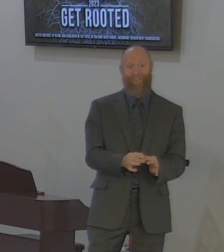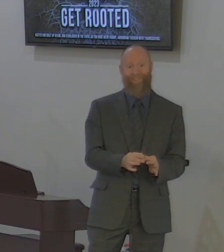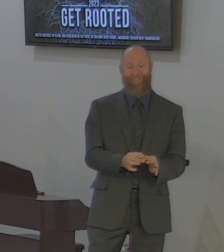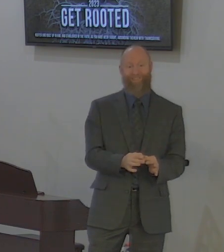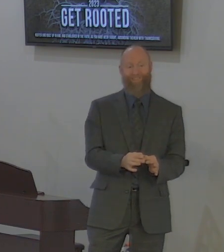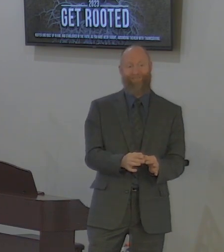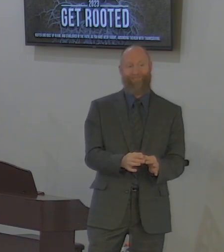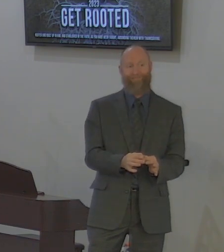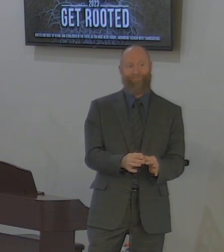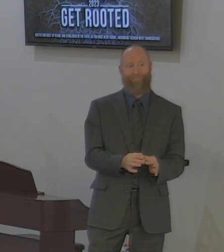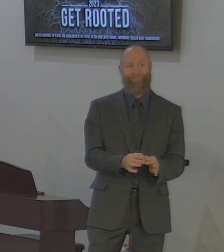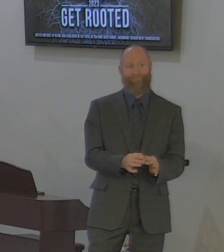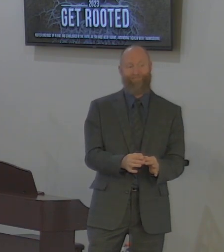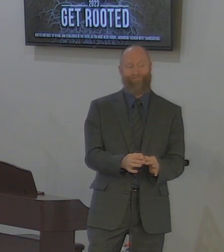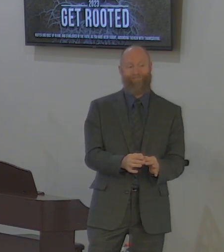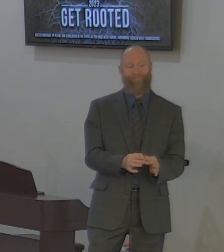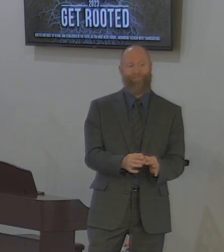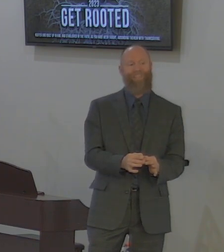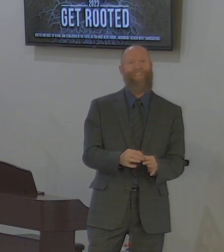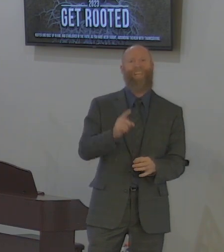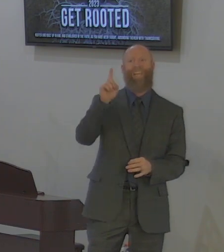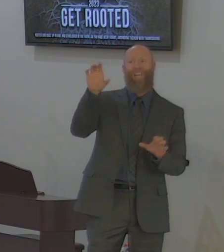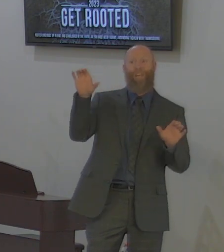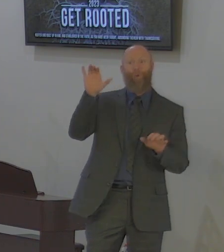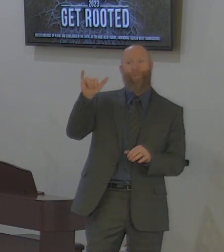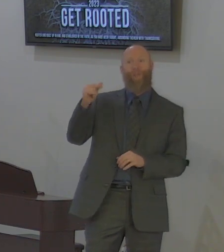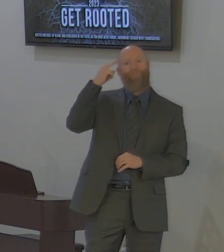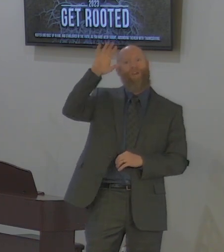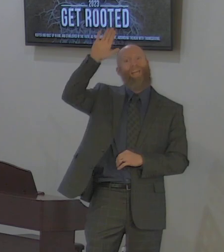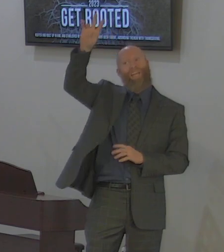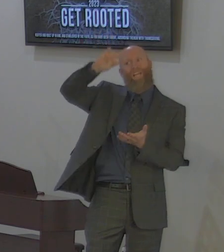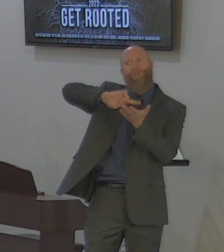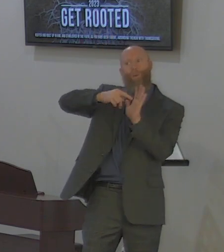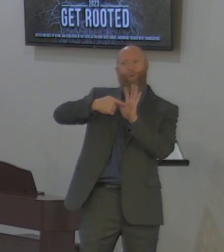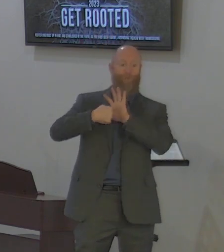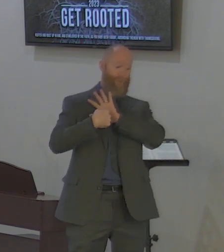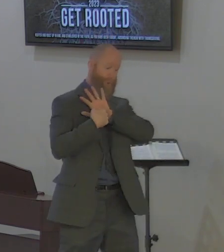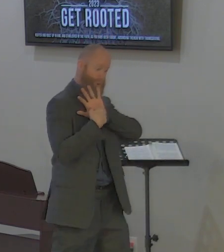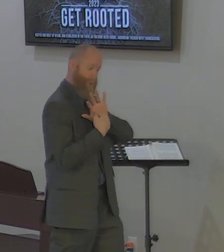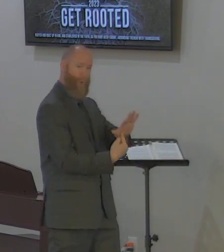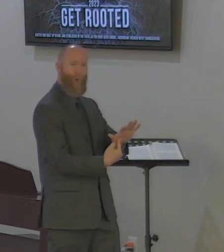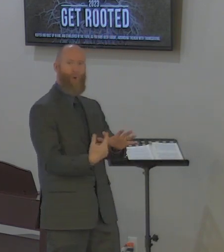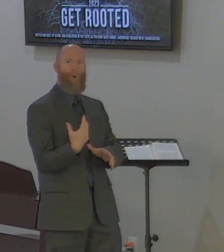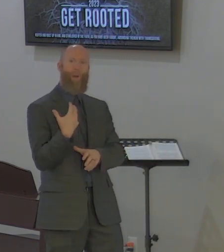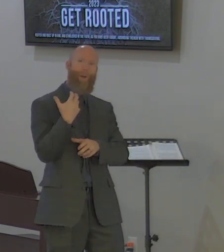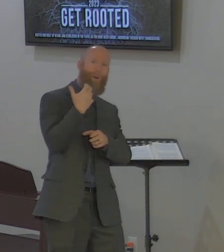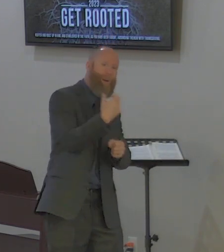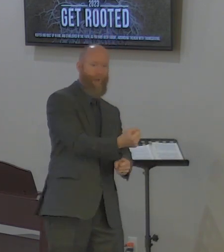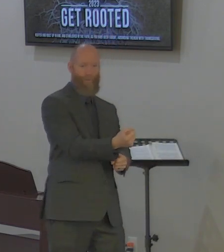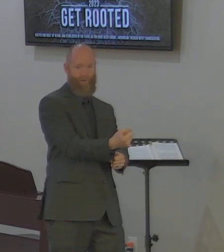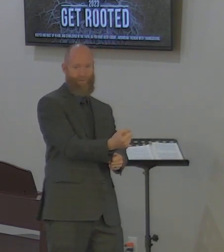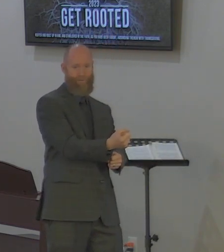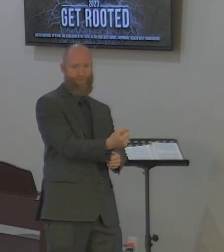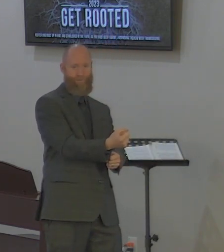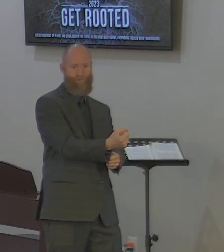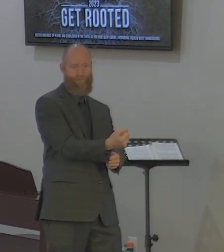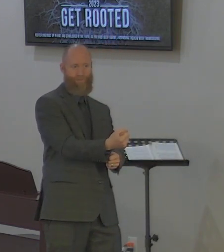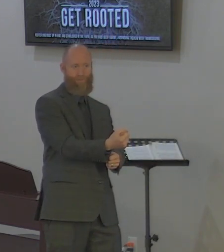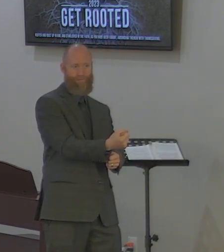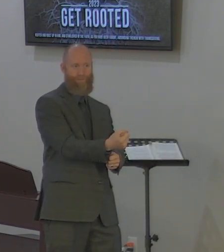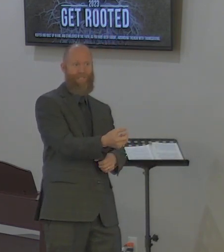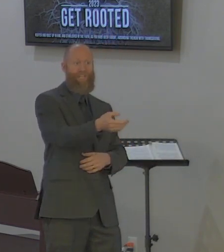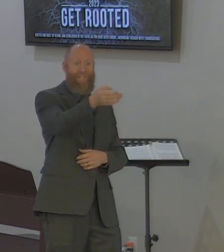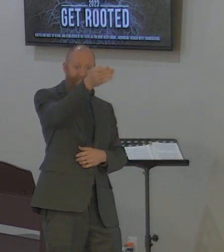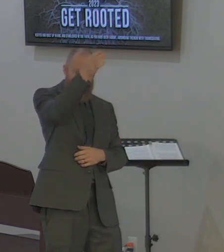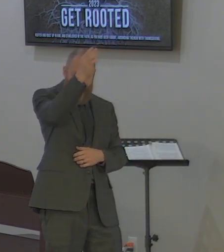to whether to show you how powerful he is, because he wanted to help you. However, it doesn't matter. God did it